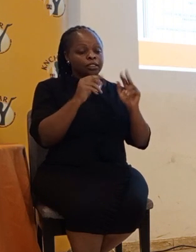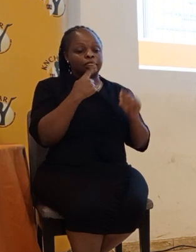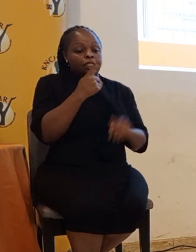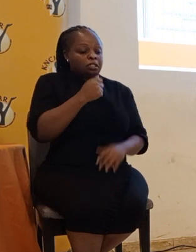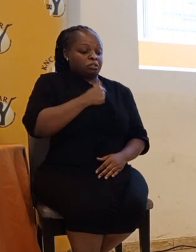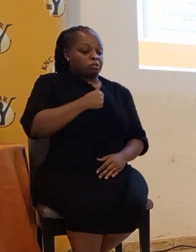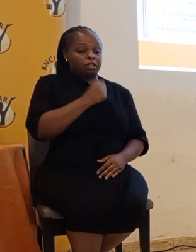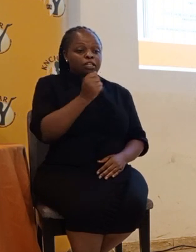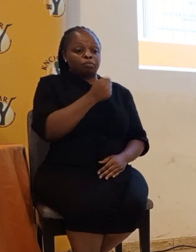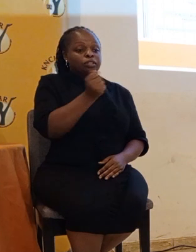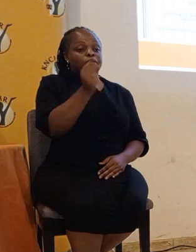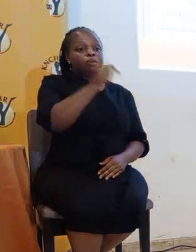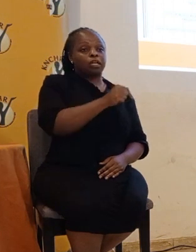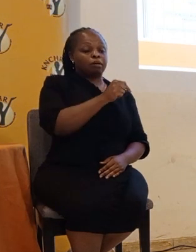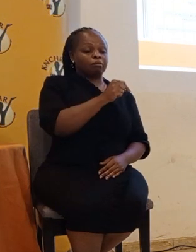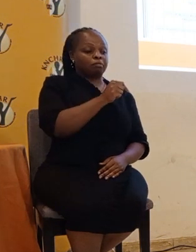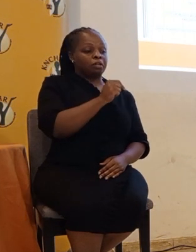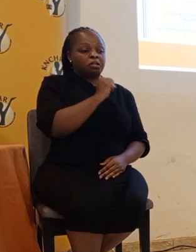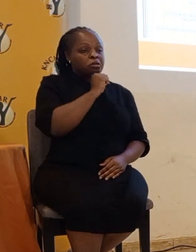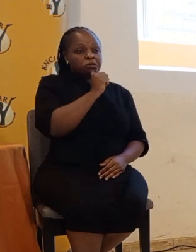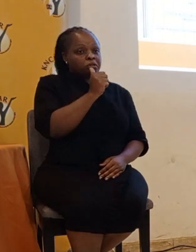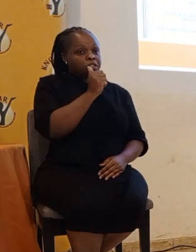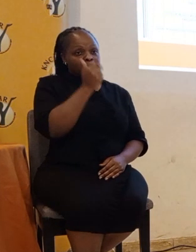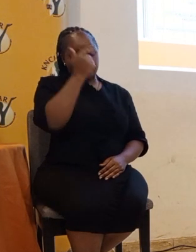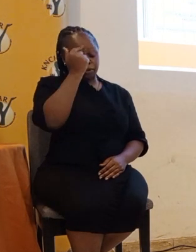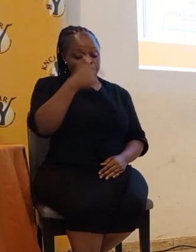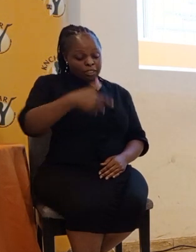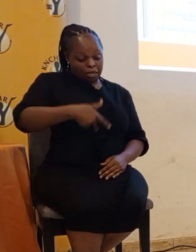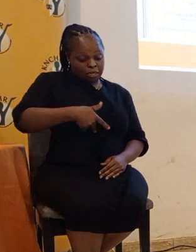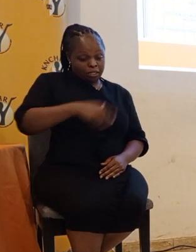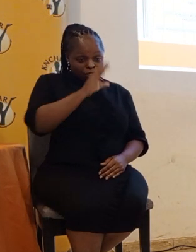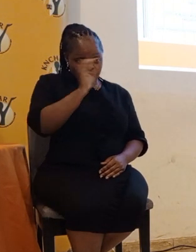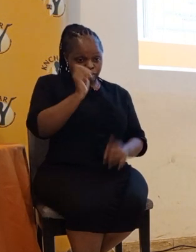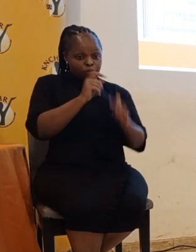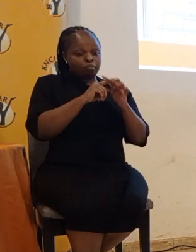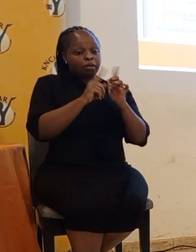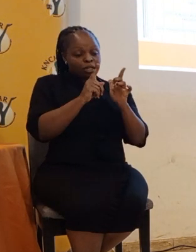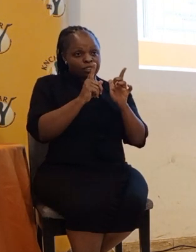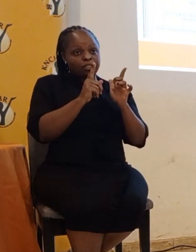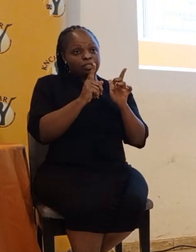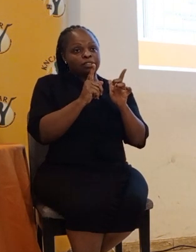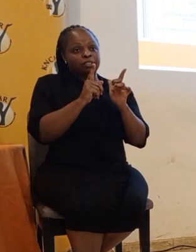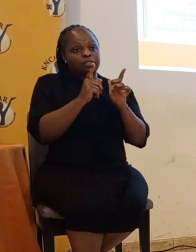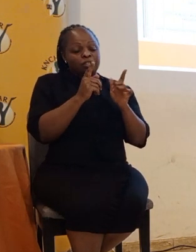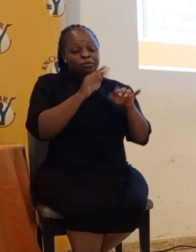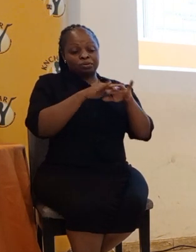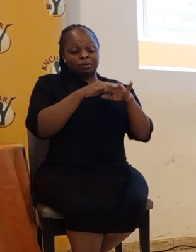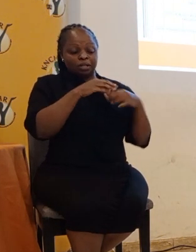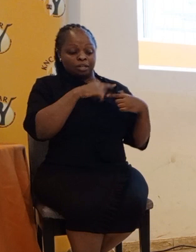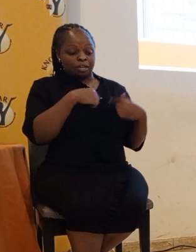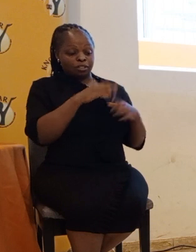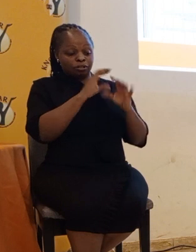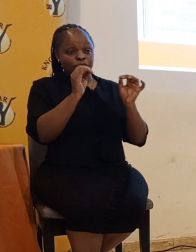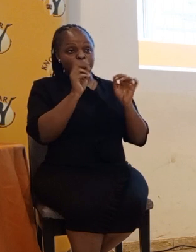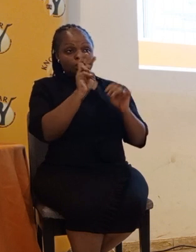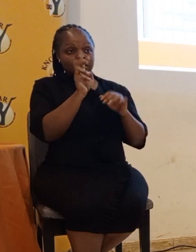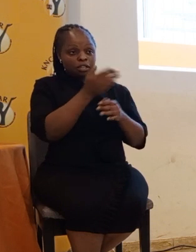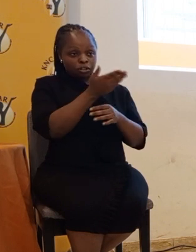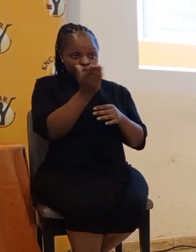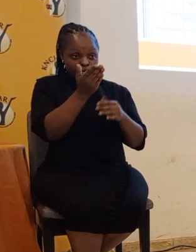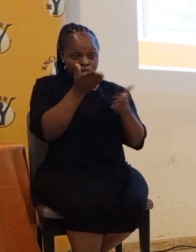we cannot come." And it was not because they were not hungry, but because you had not been a good neighbor. So seeing you here today means we are